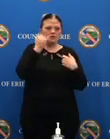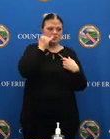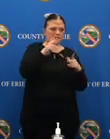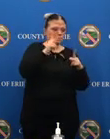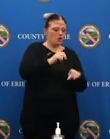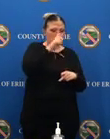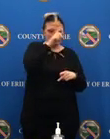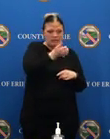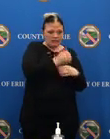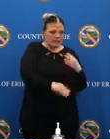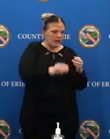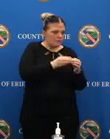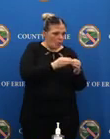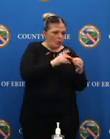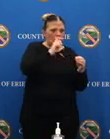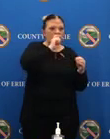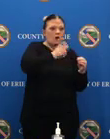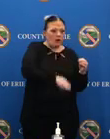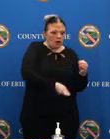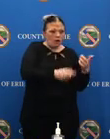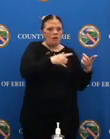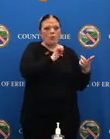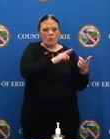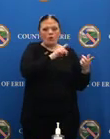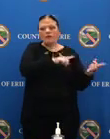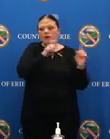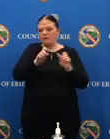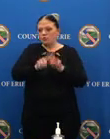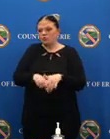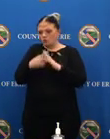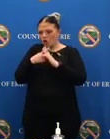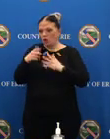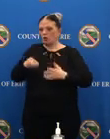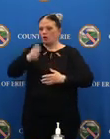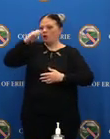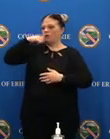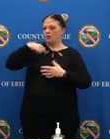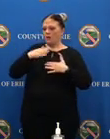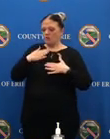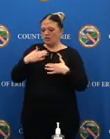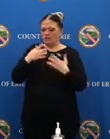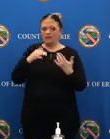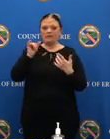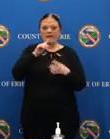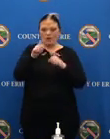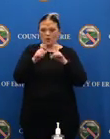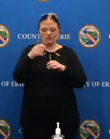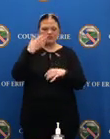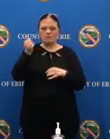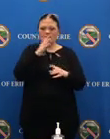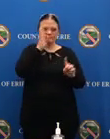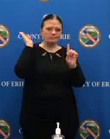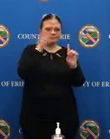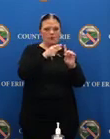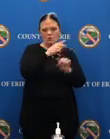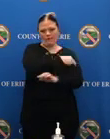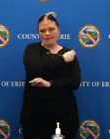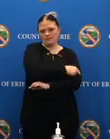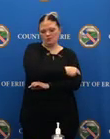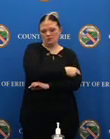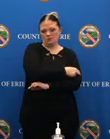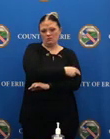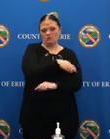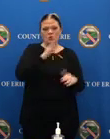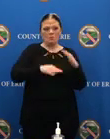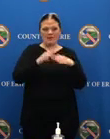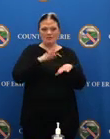ventilators for whatever reason, or individuals have to go on ventilators. So those questions would be best directed to the hospital units, but based